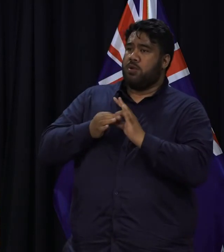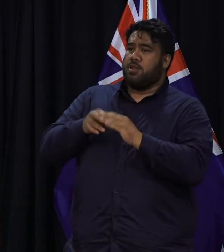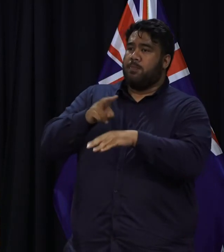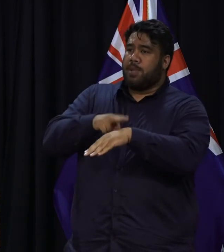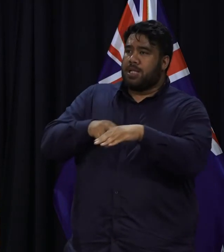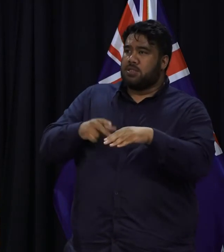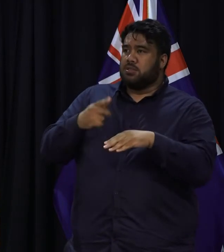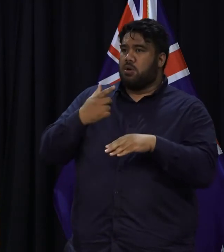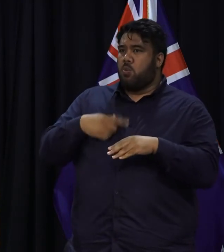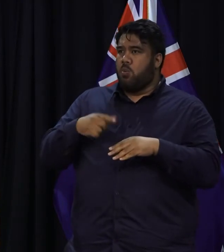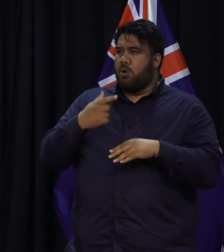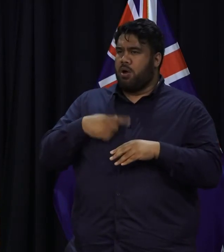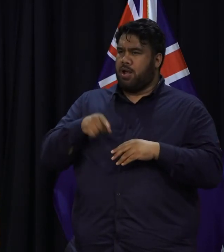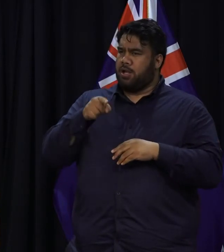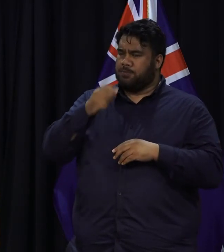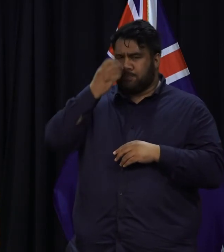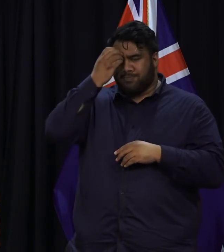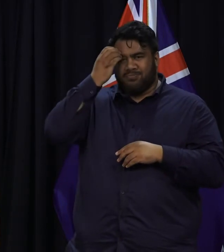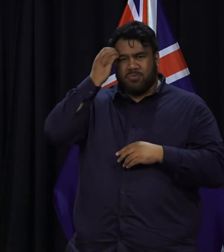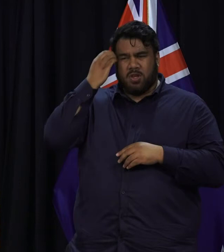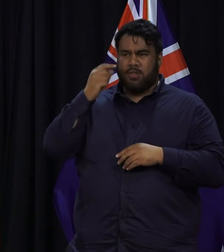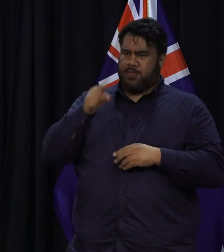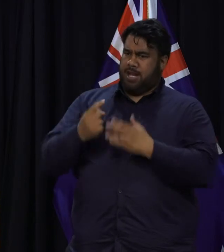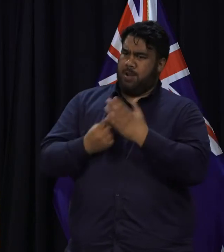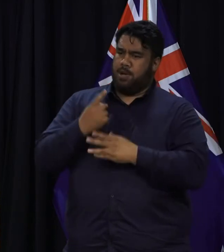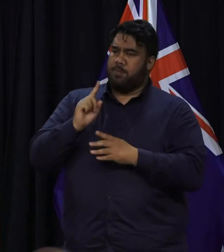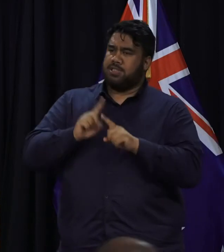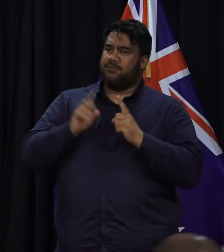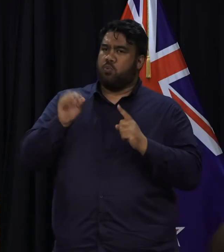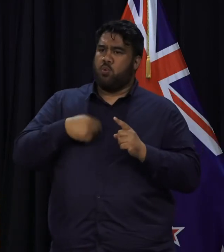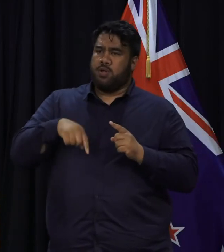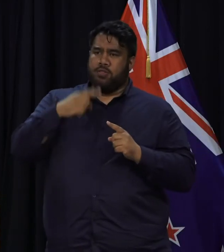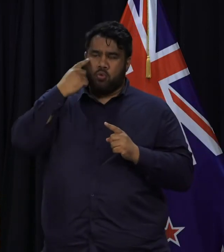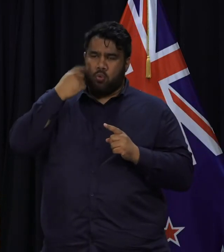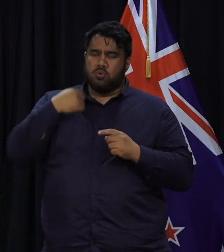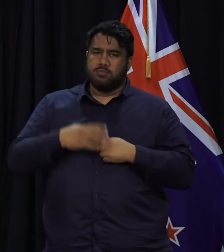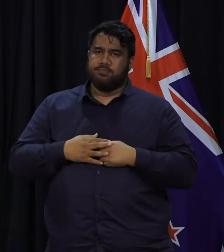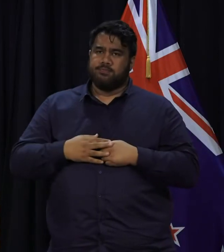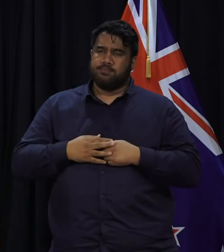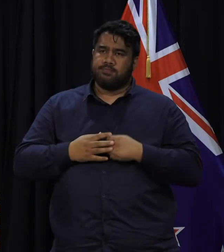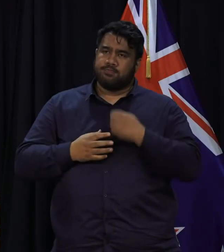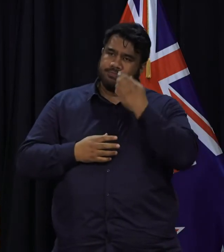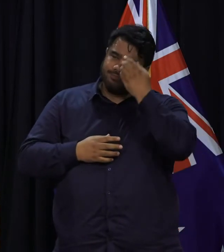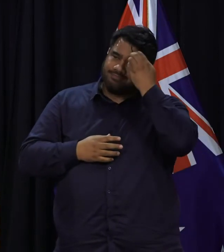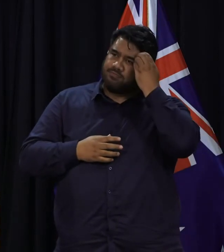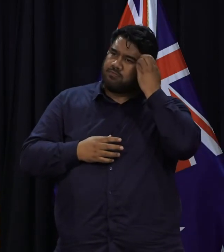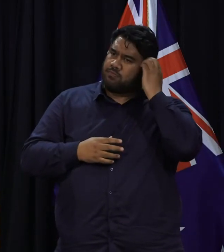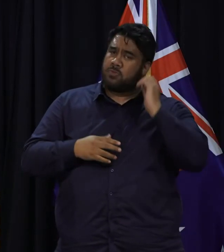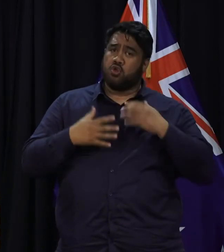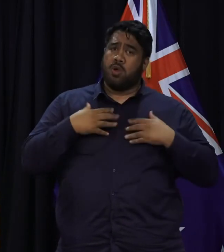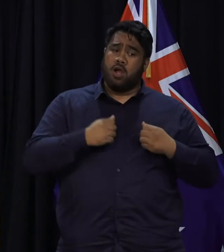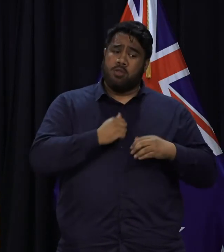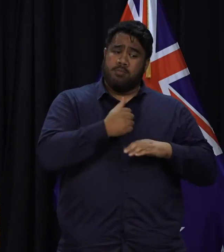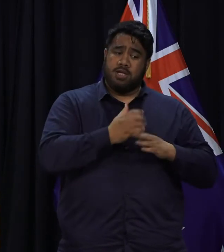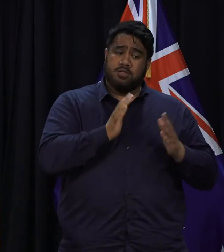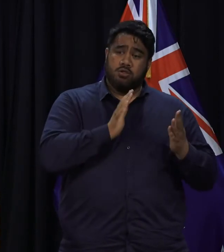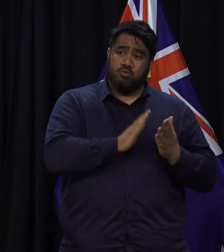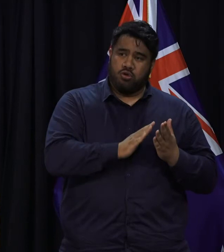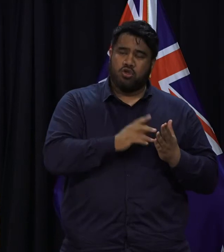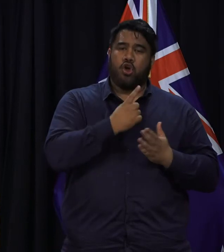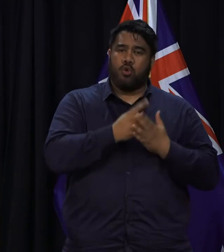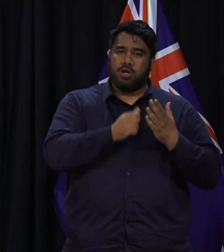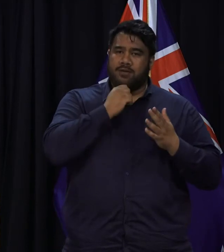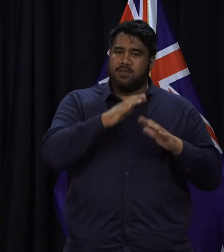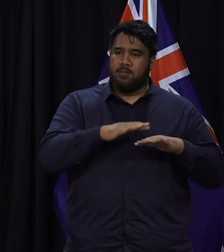we intended? Because it is very explicit. A health-based approach unless there is a public interest otherwise, and perhaps that